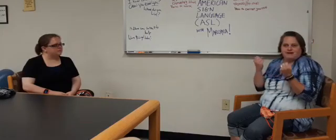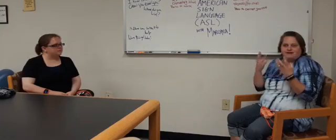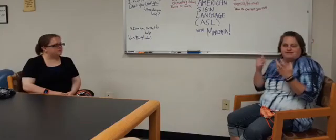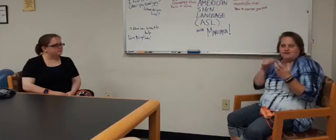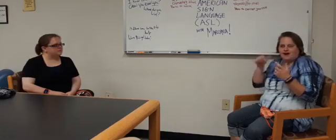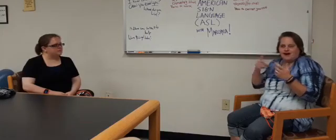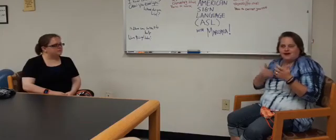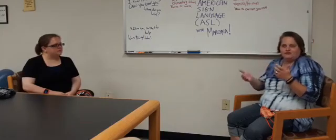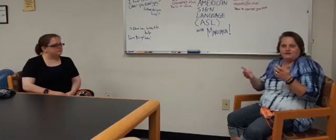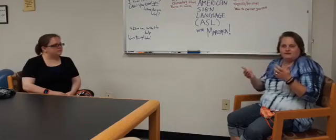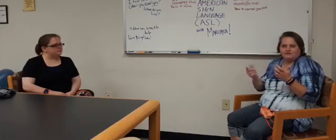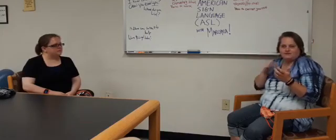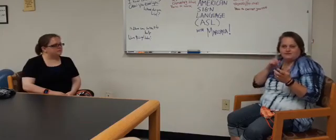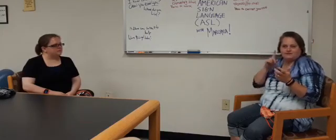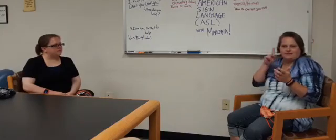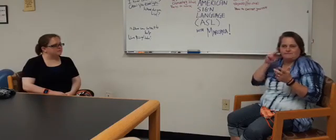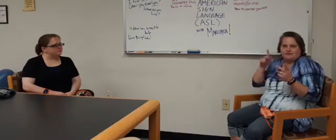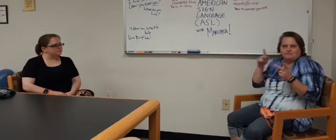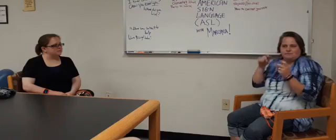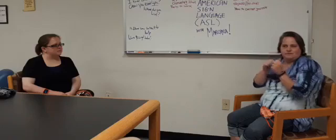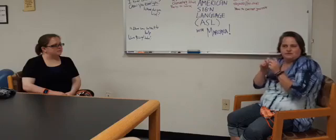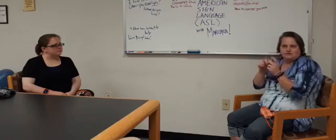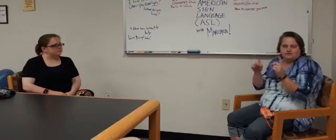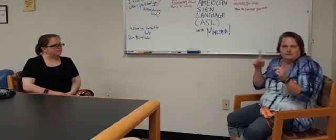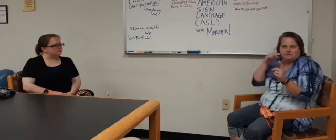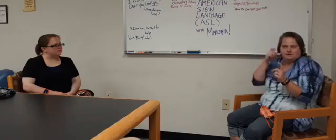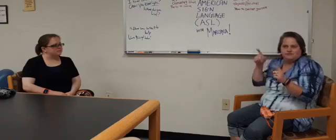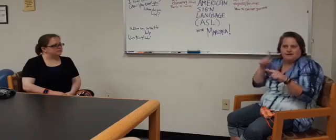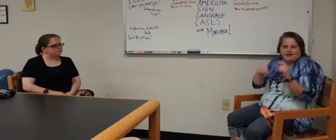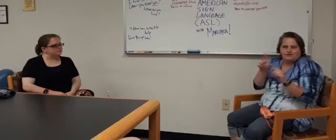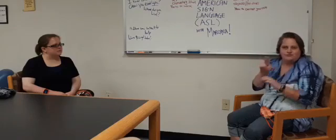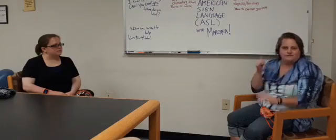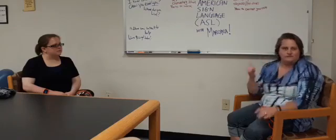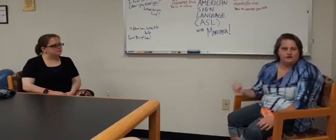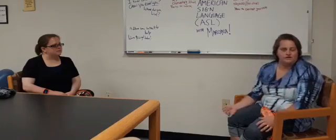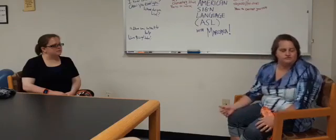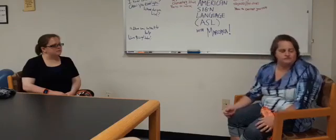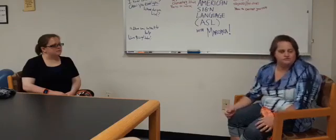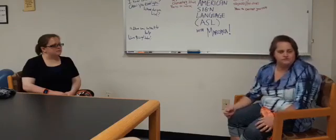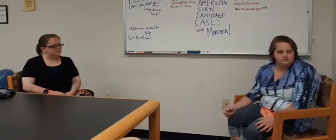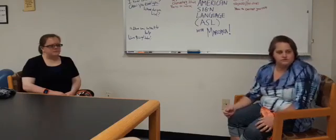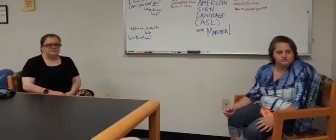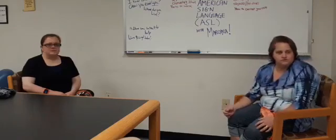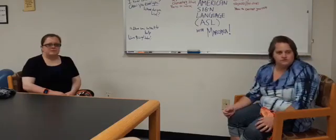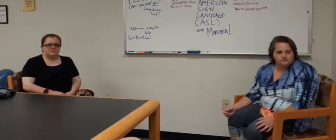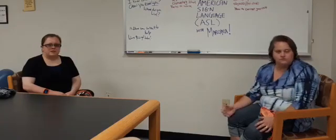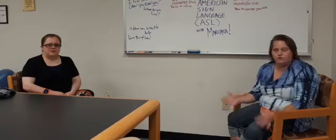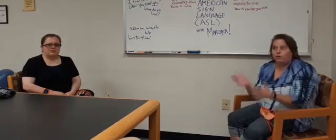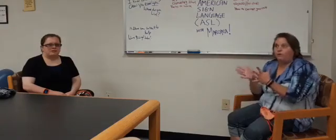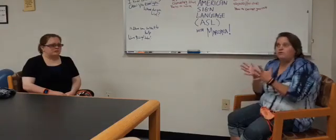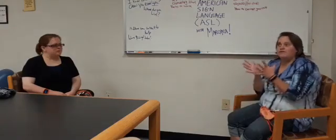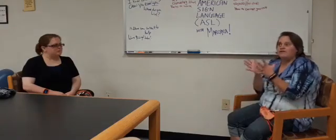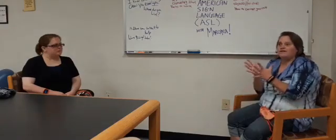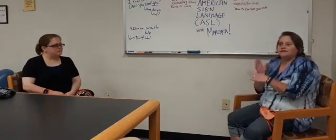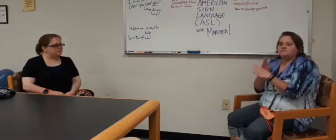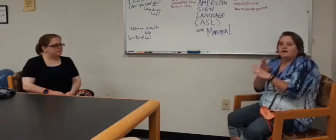are not hire the people with degrees because they can't use the phone. Right. The whole thing is locked in